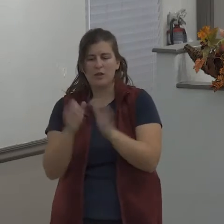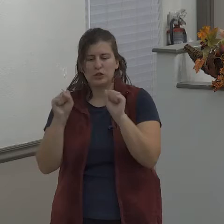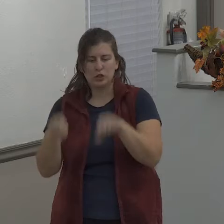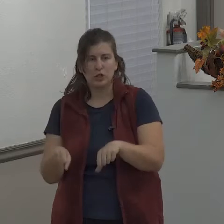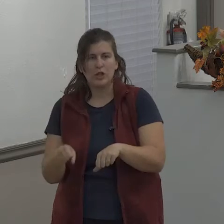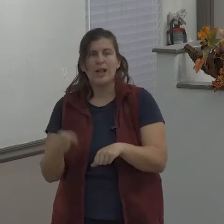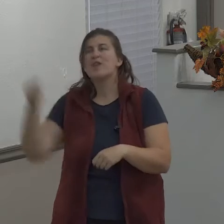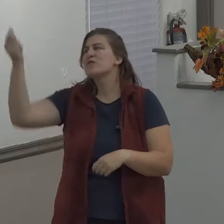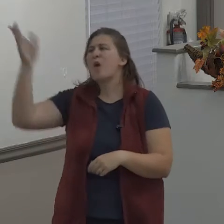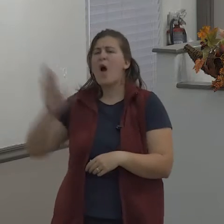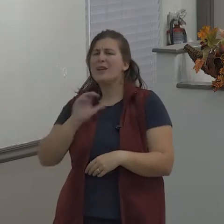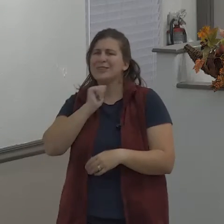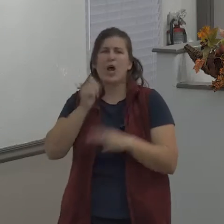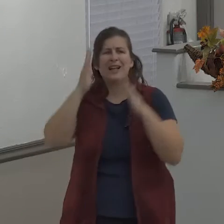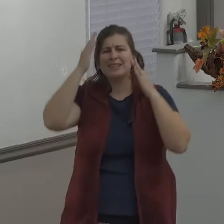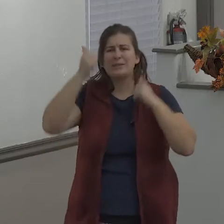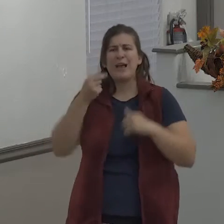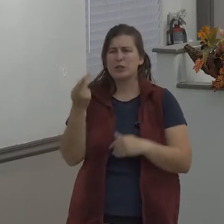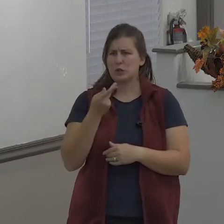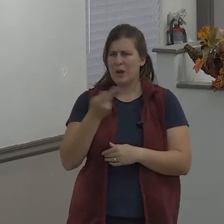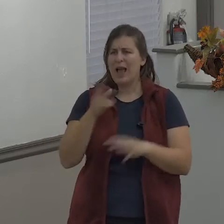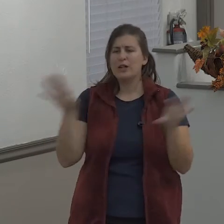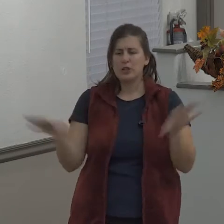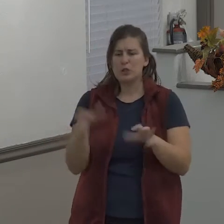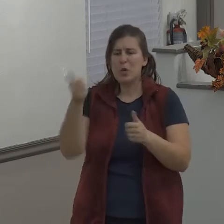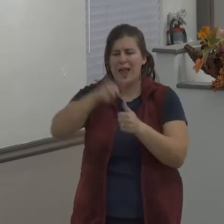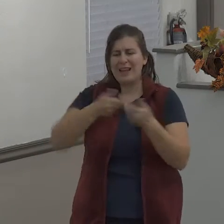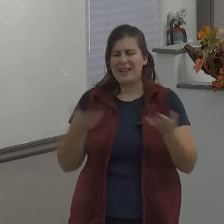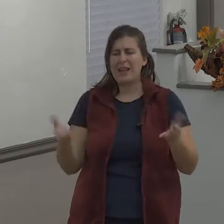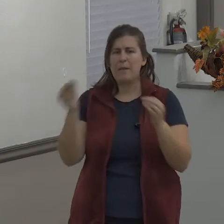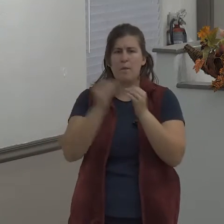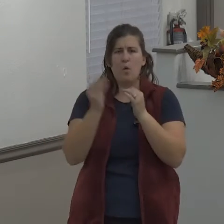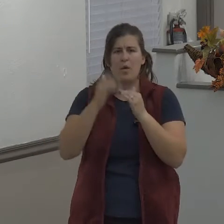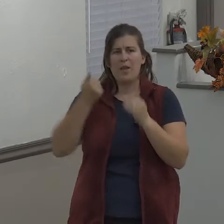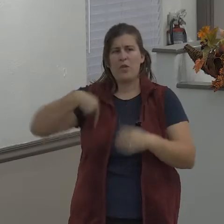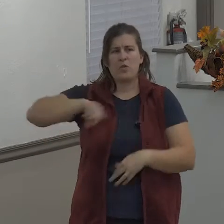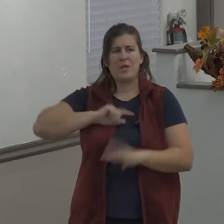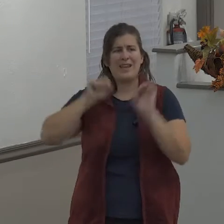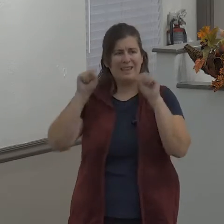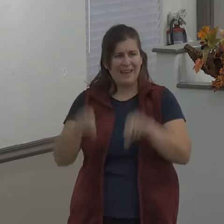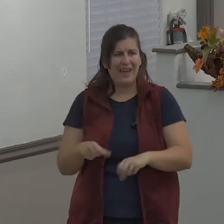And God doesn't expect you and I to do any more than what we can.